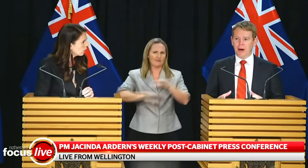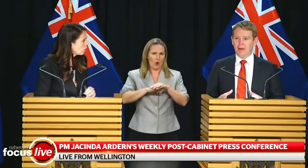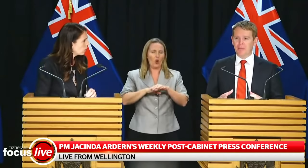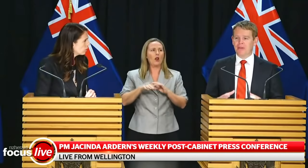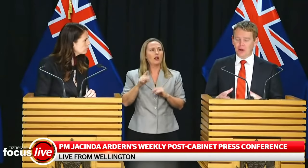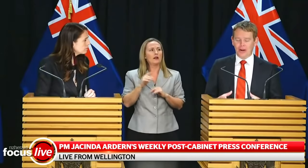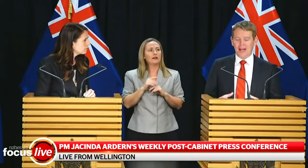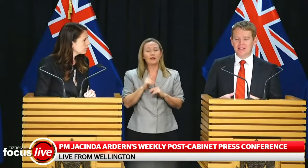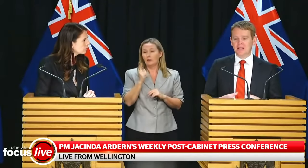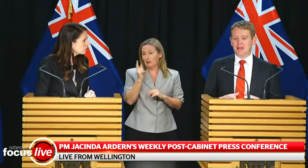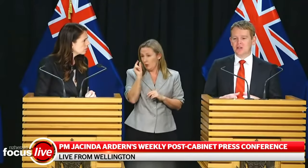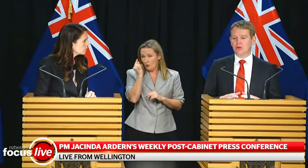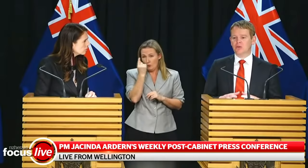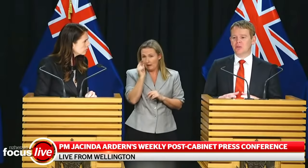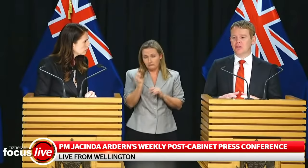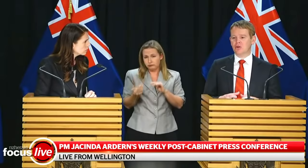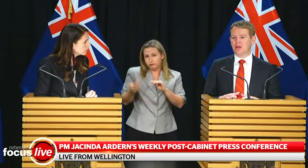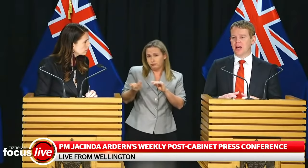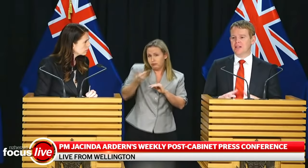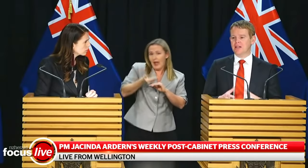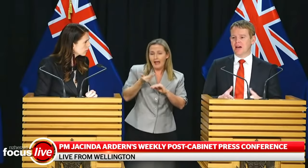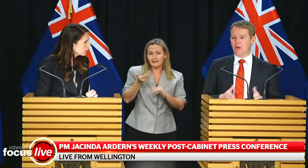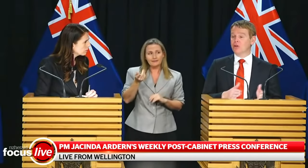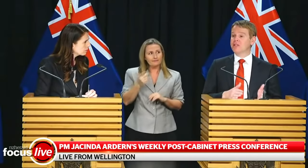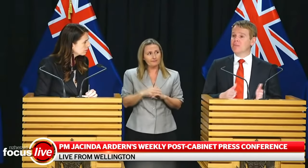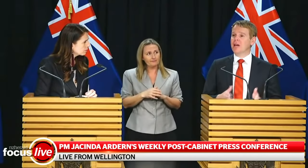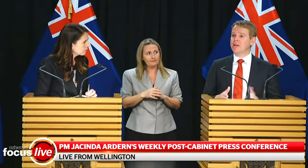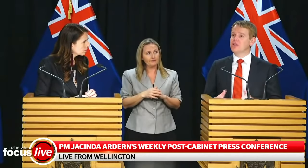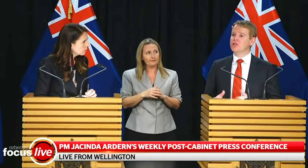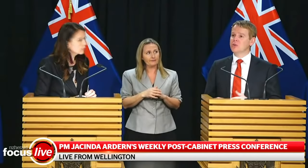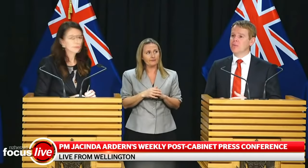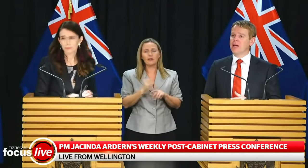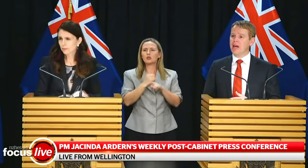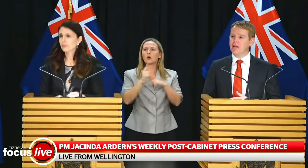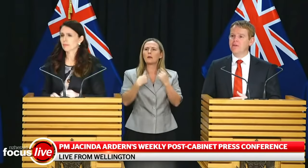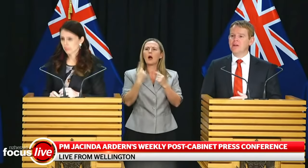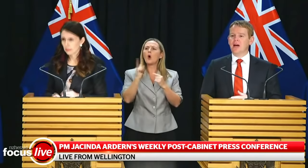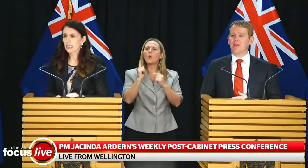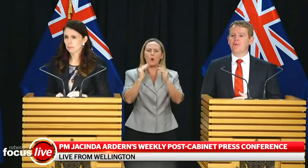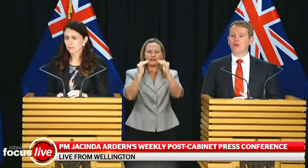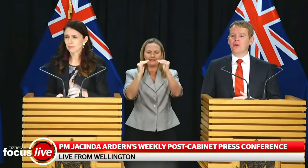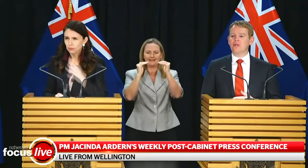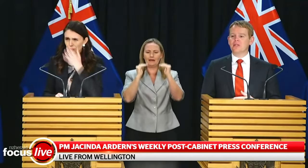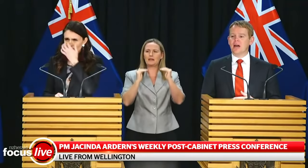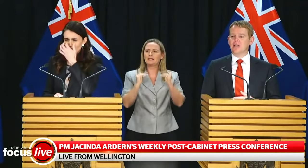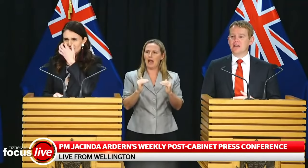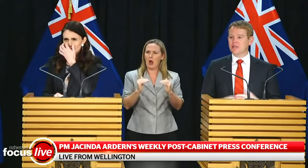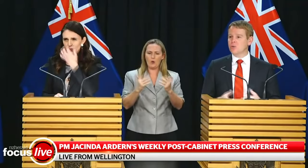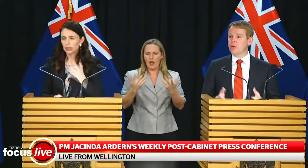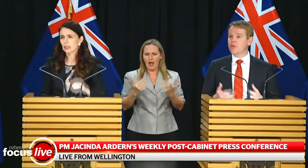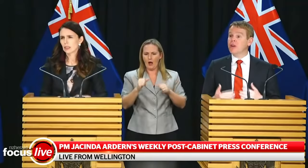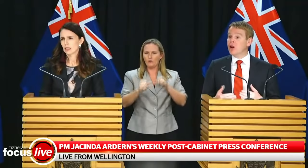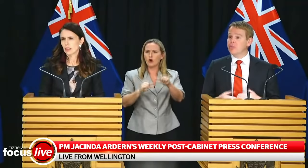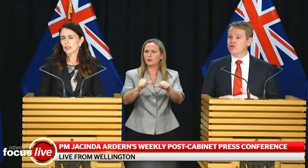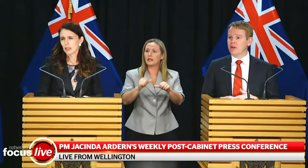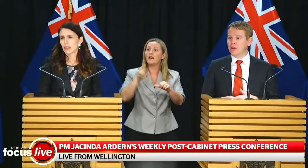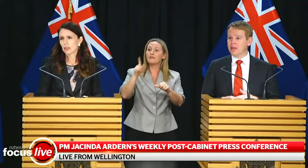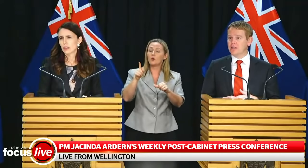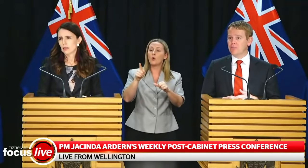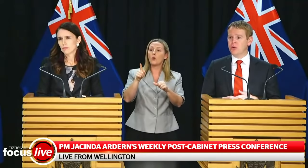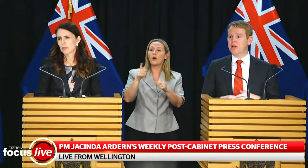one bit that I would add to that is that we'll also be looking at what step-down measures we may have for those states where we